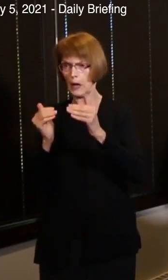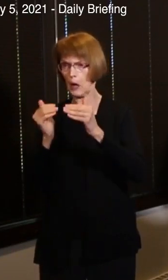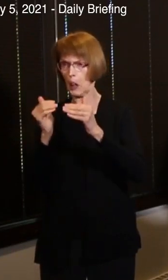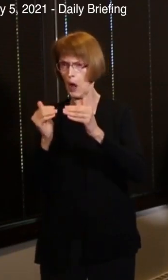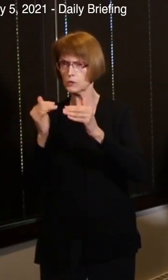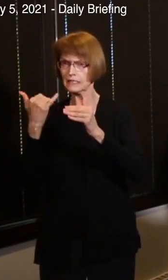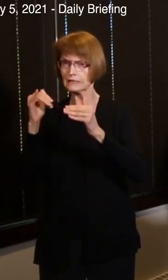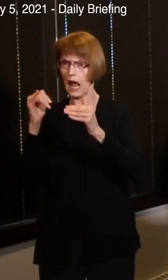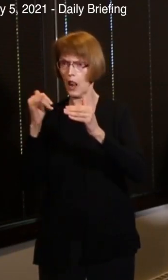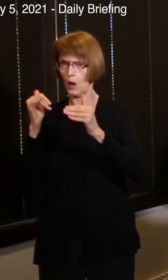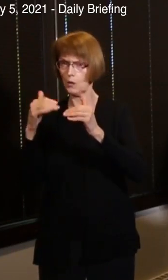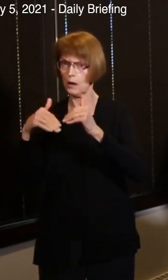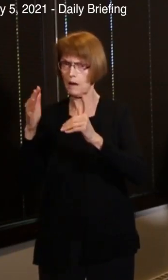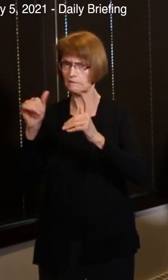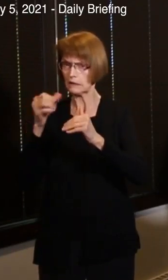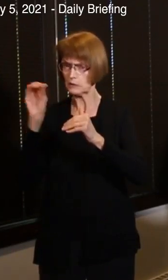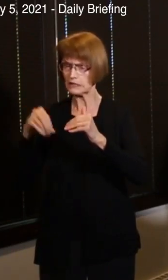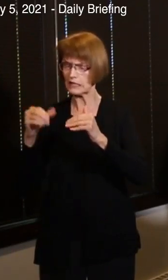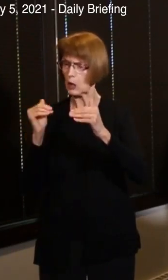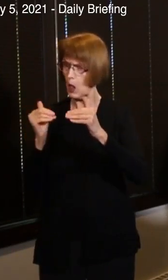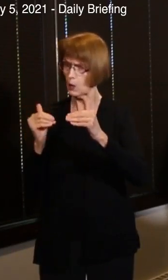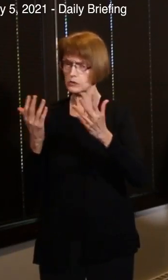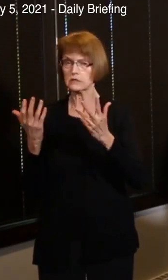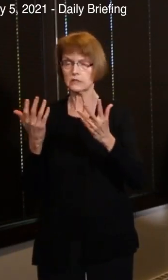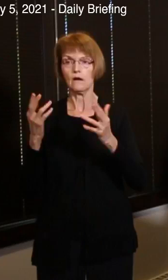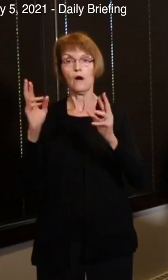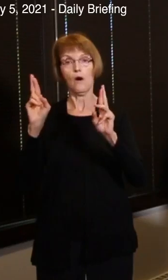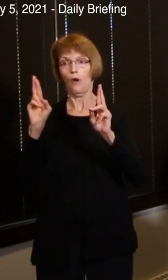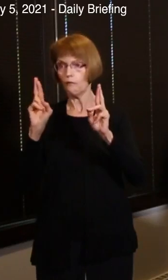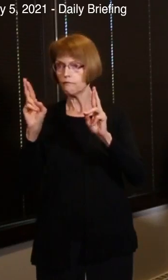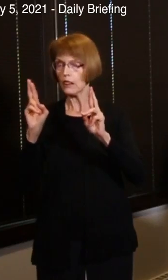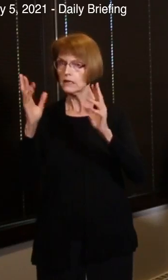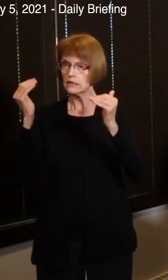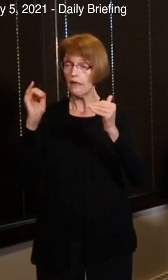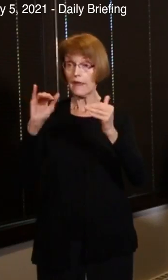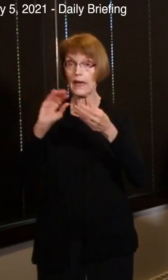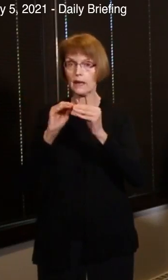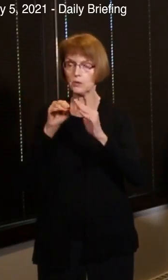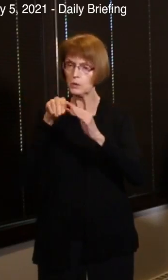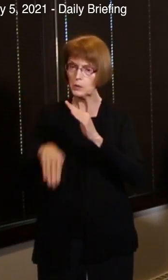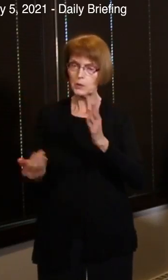above that 10% mark, and so hopefully we can get that number down.